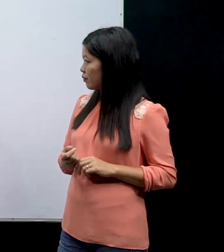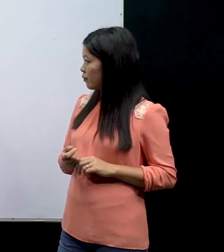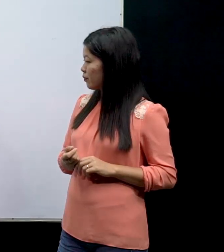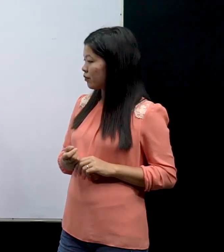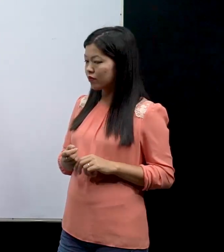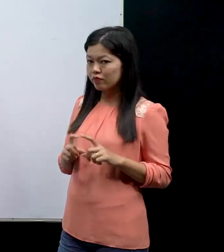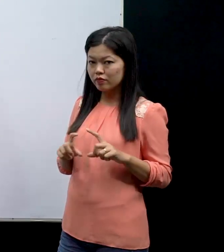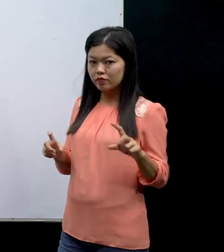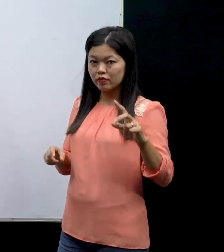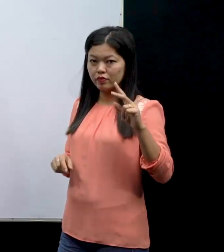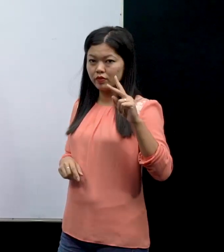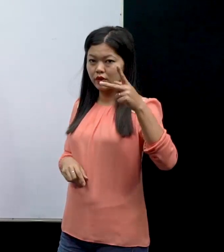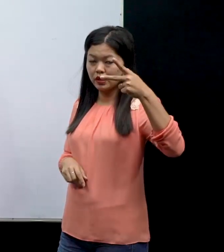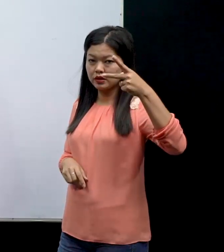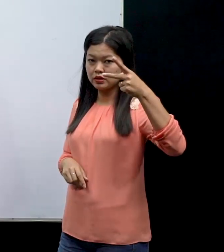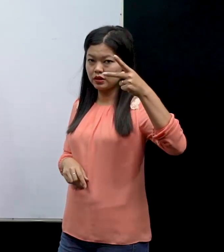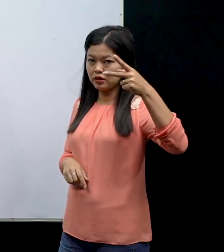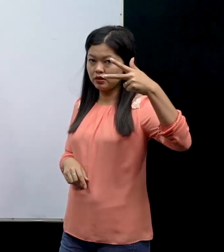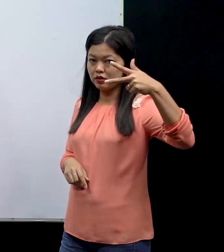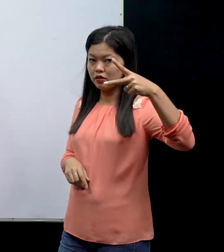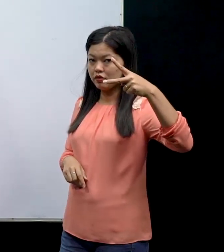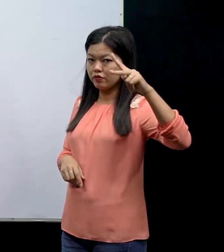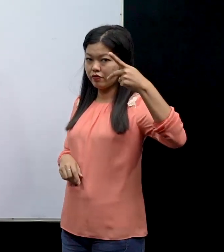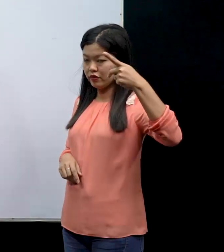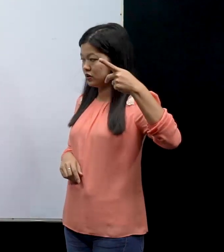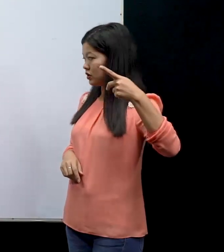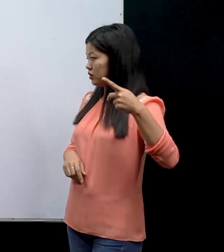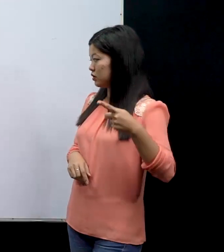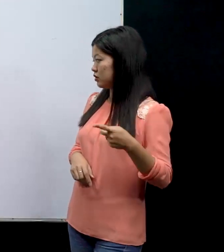Clear? And anion. Okay, now